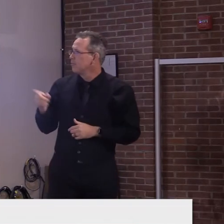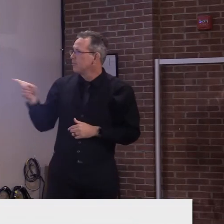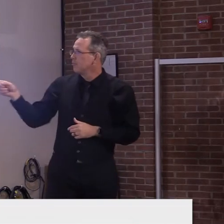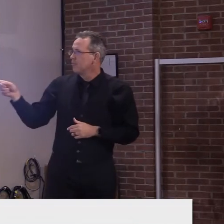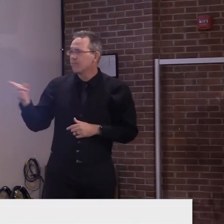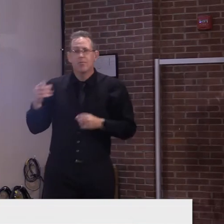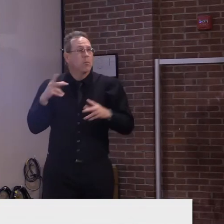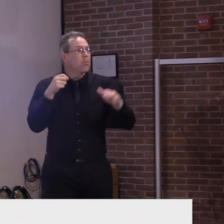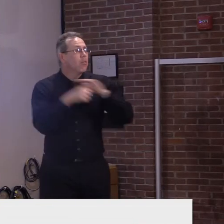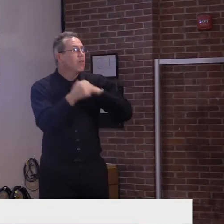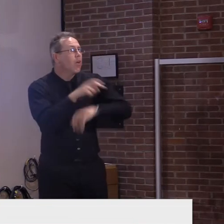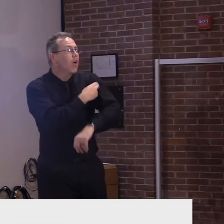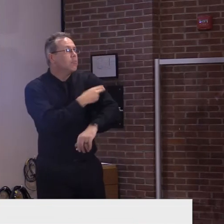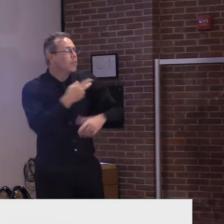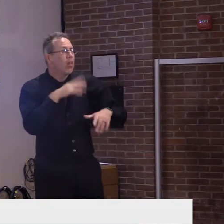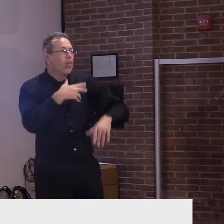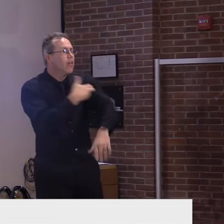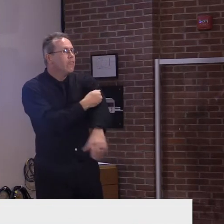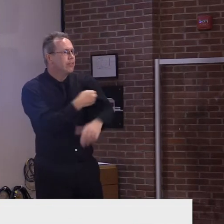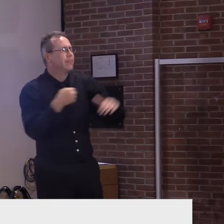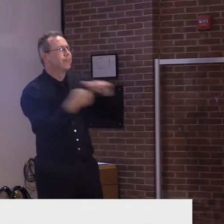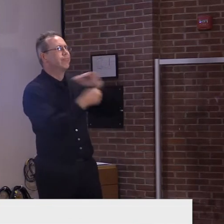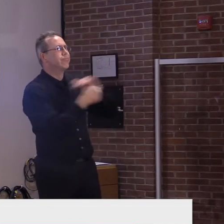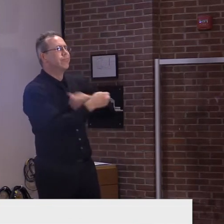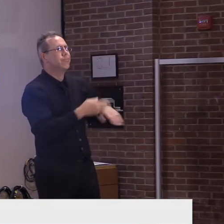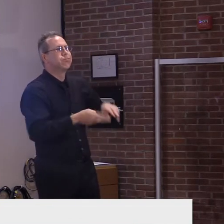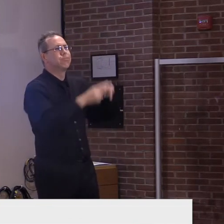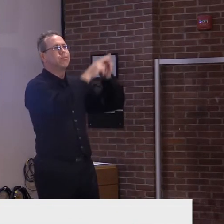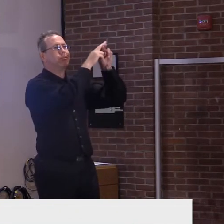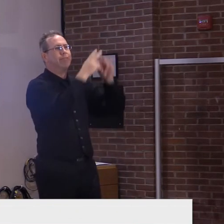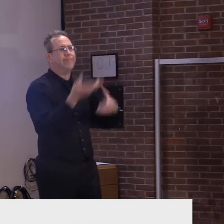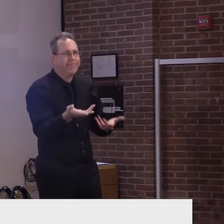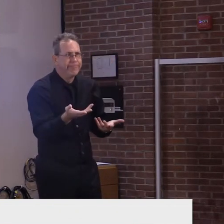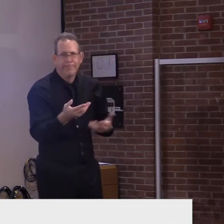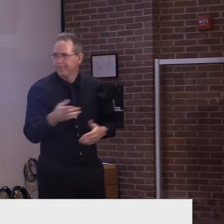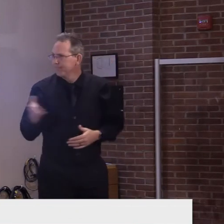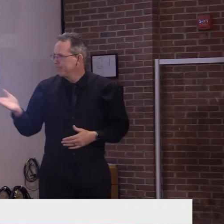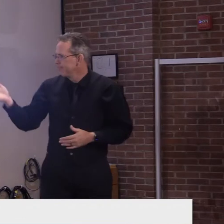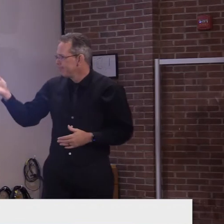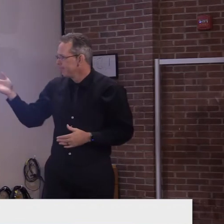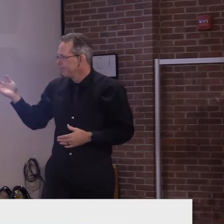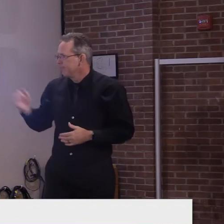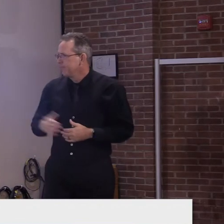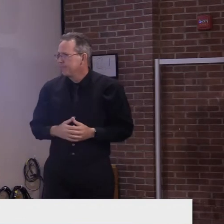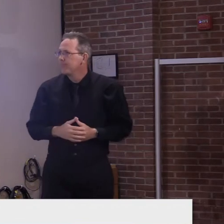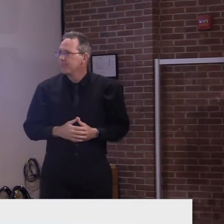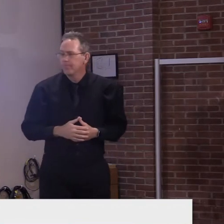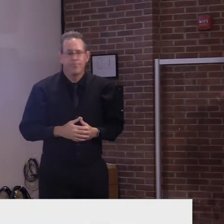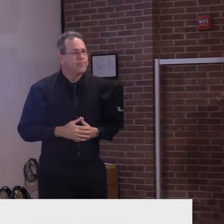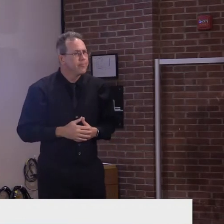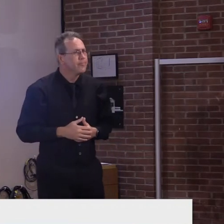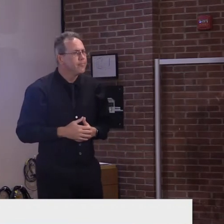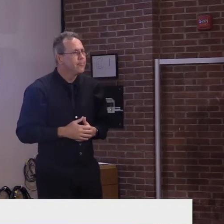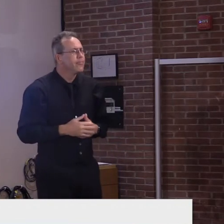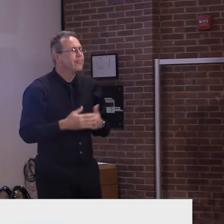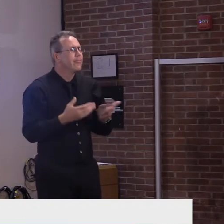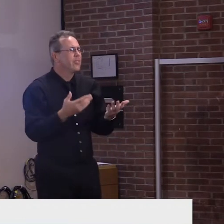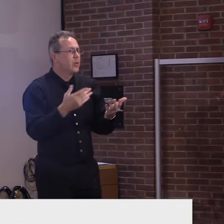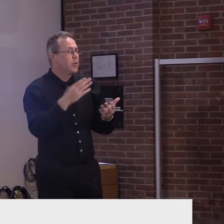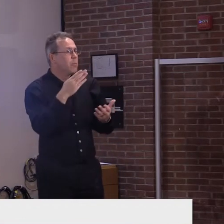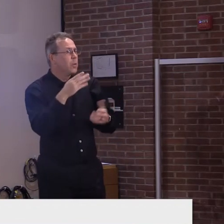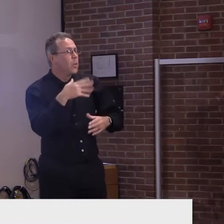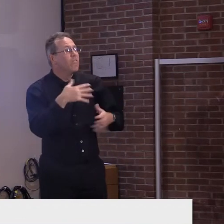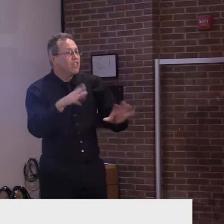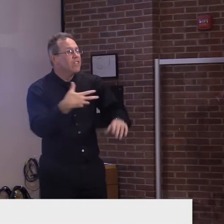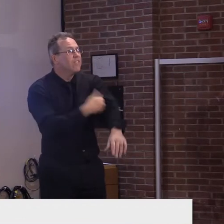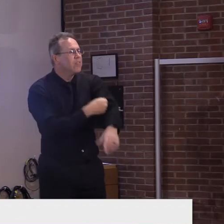vaccinated and not fully vaccinated rates across Vermont. You can see that those who are not fully vaccinated have a much higher rate